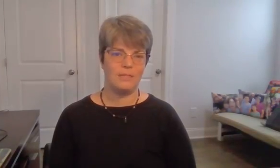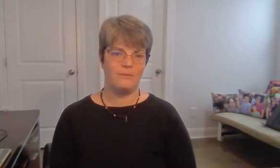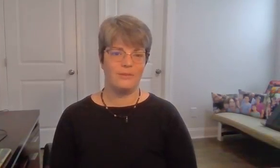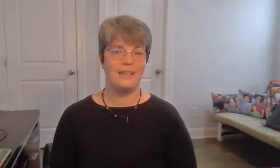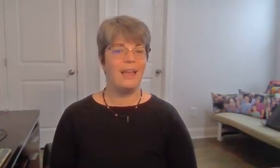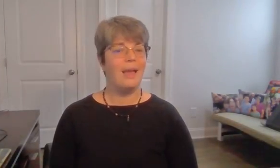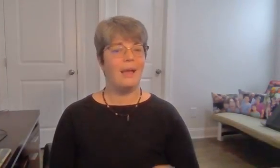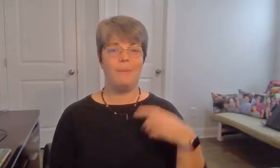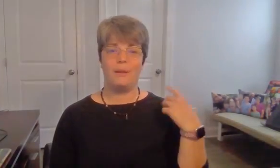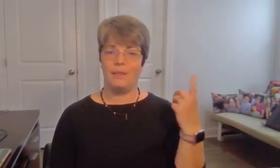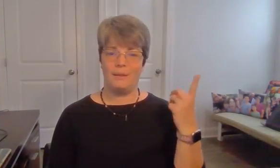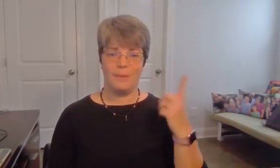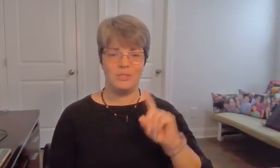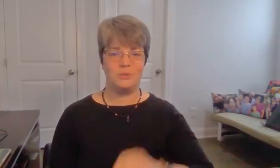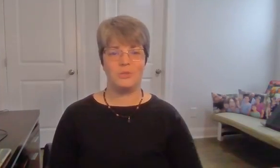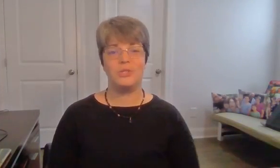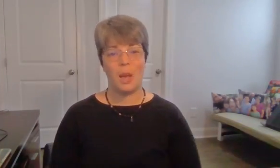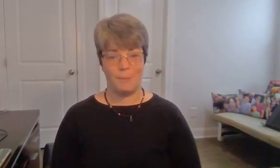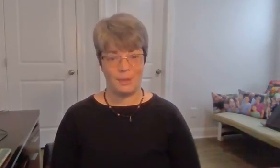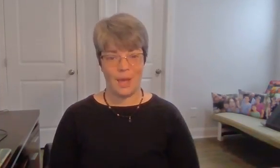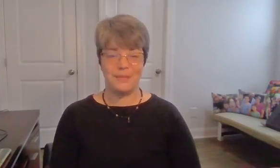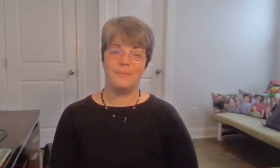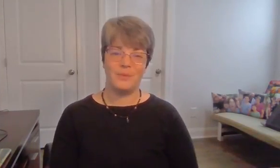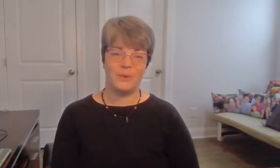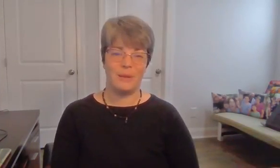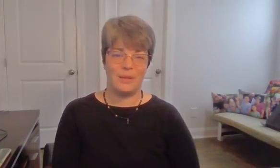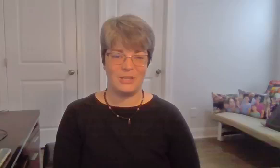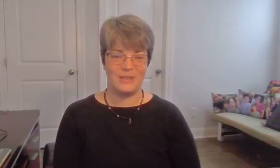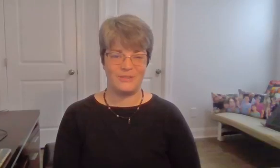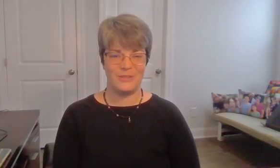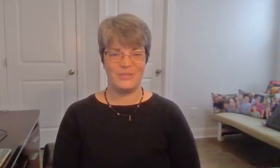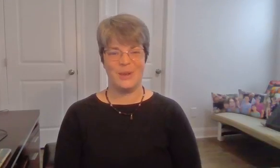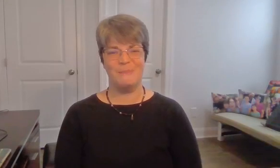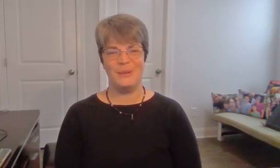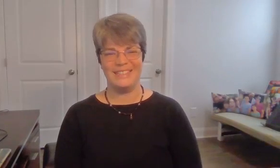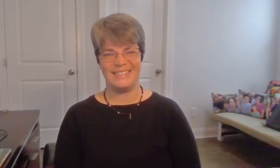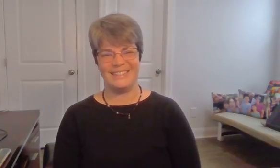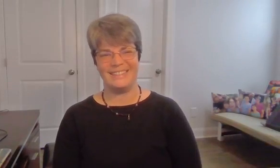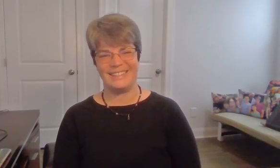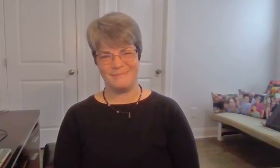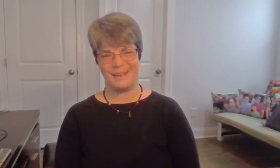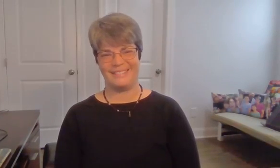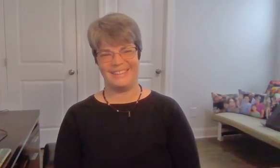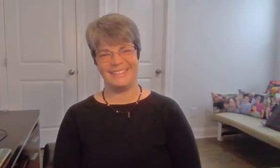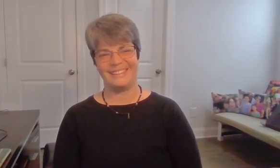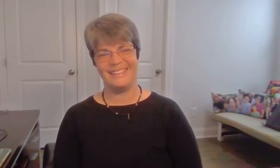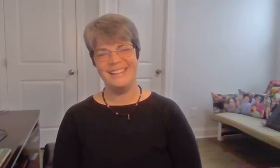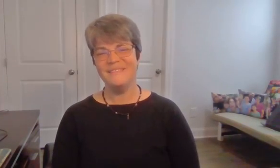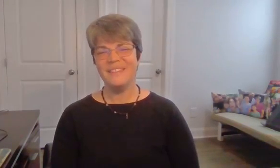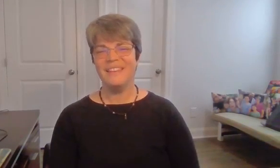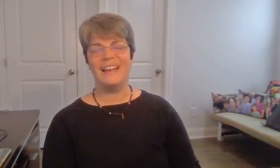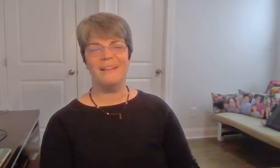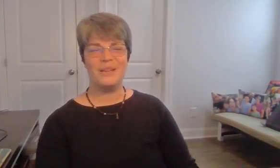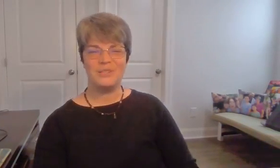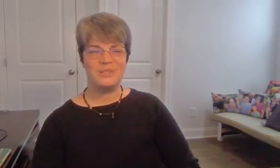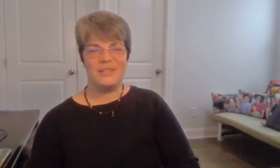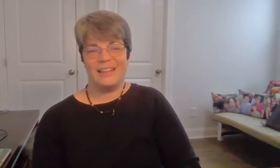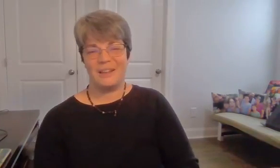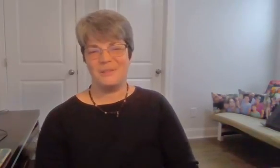difference. Apparently, my children stomp a lot, so I apologize for the stomping sound in the background. It's just, I don't know, just